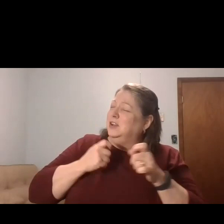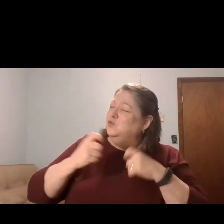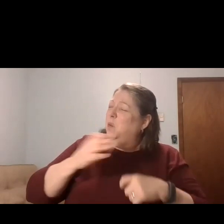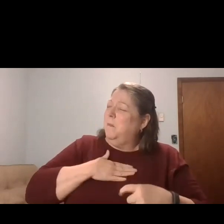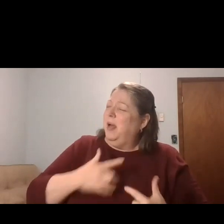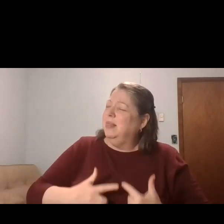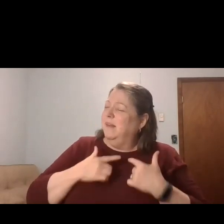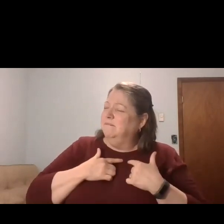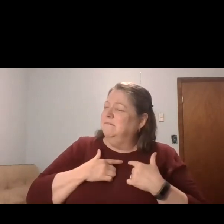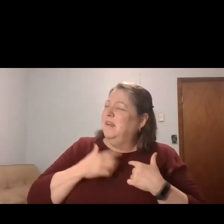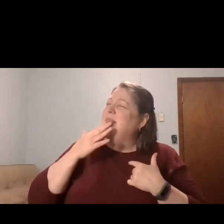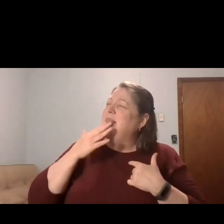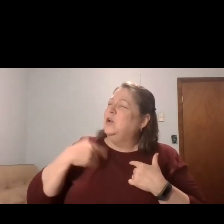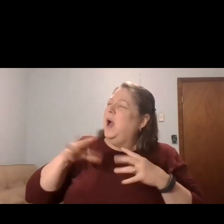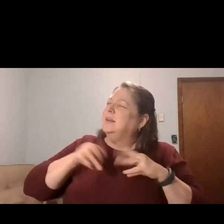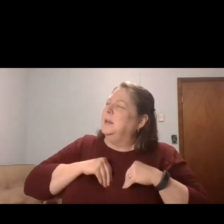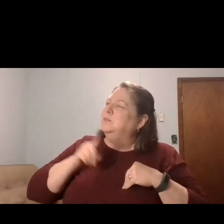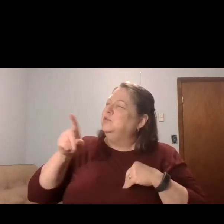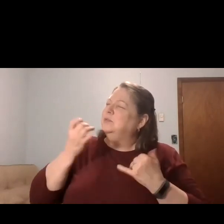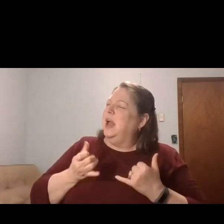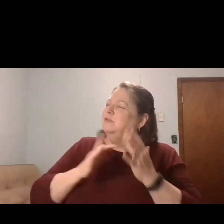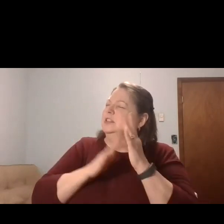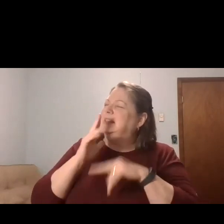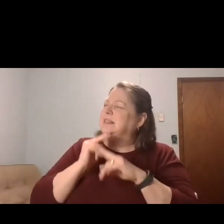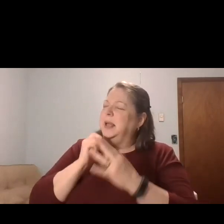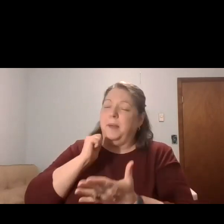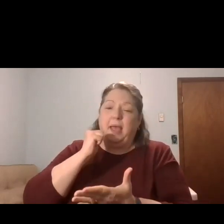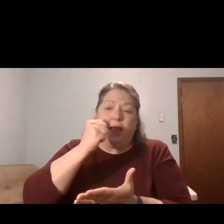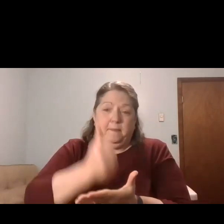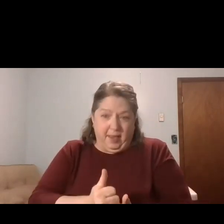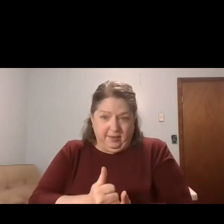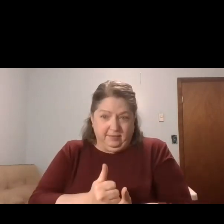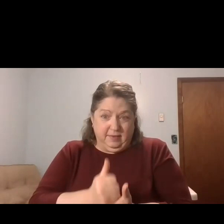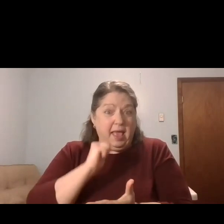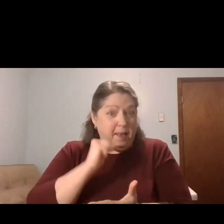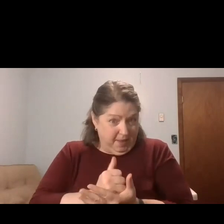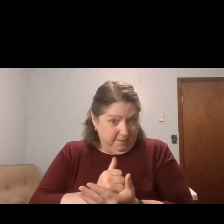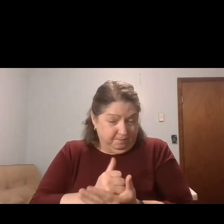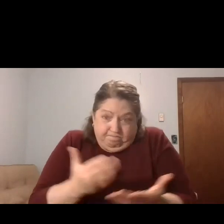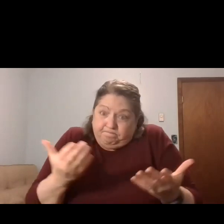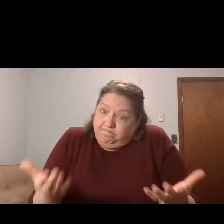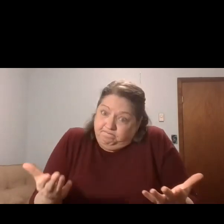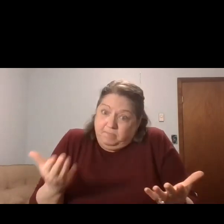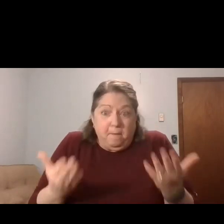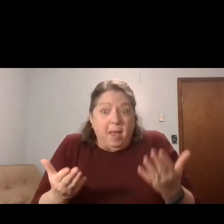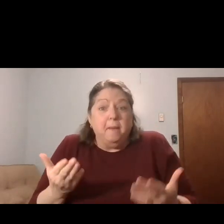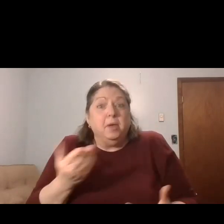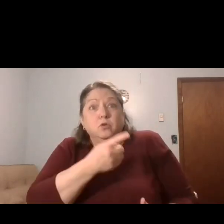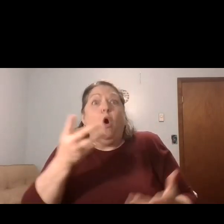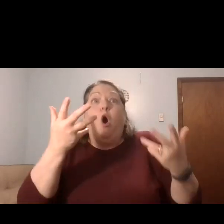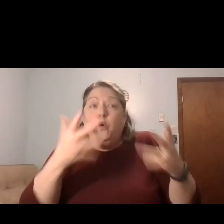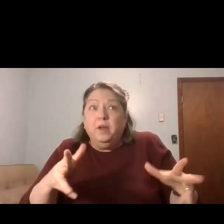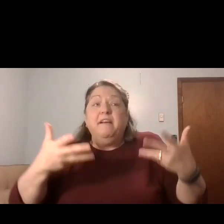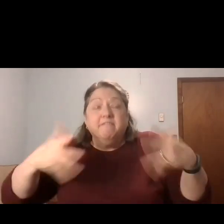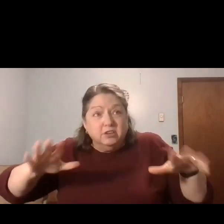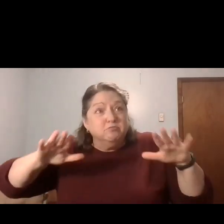you now. In Jesus' name, amen. Amen. And maybe you're out there and Jesus is your Savior and he is